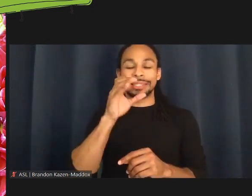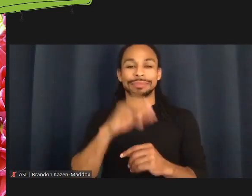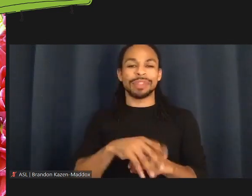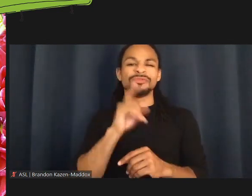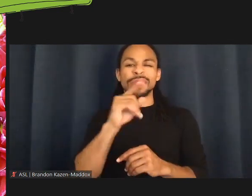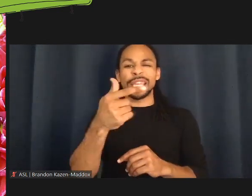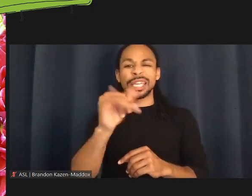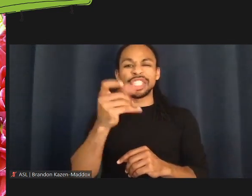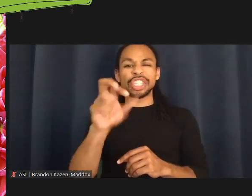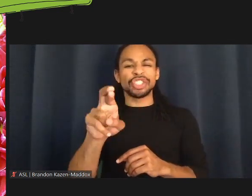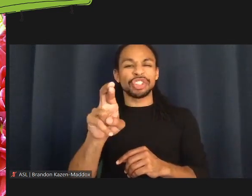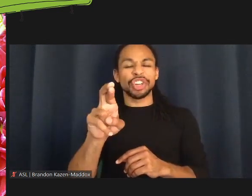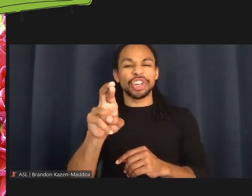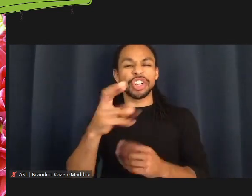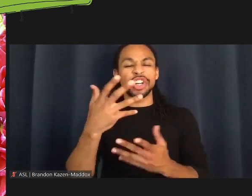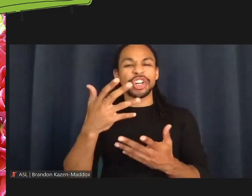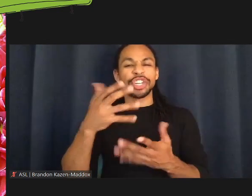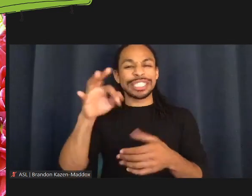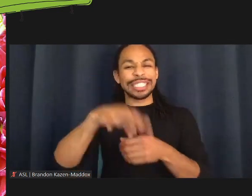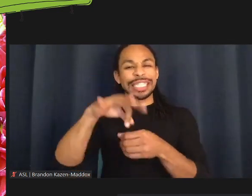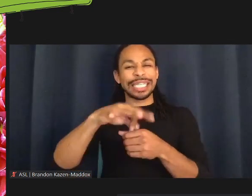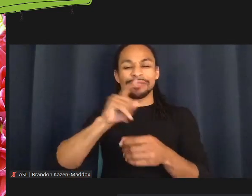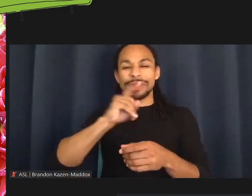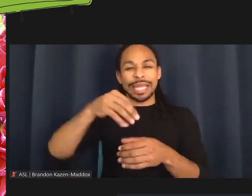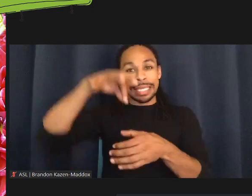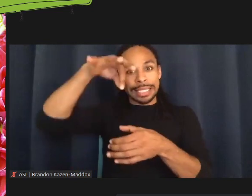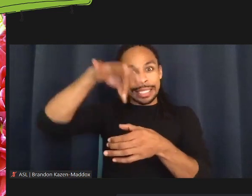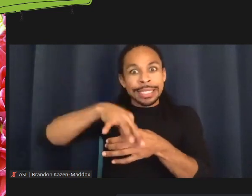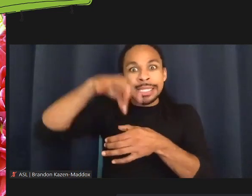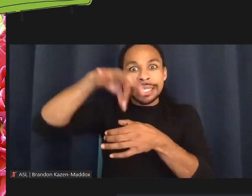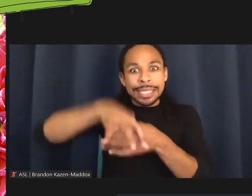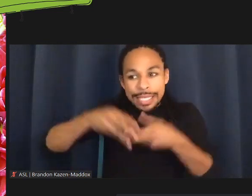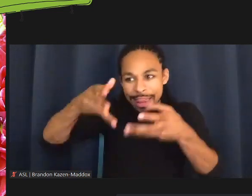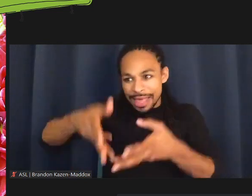ginger tea that steeps and steeps. And so,